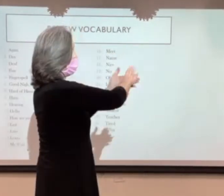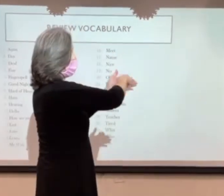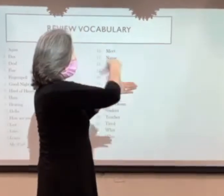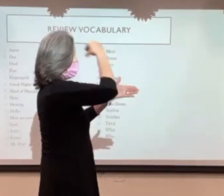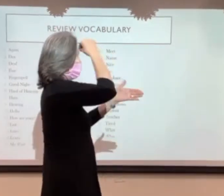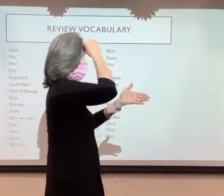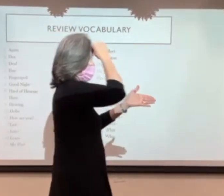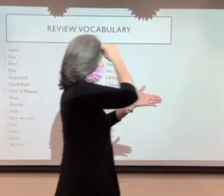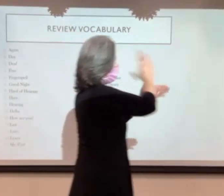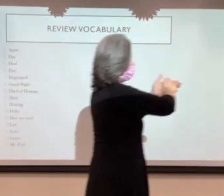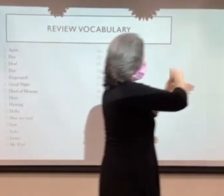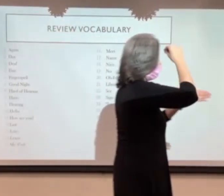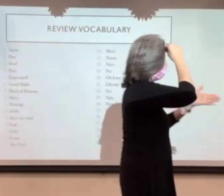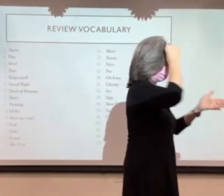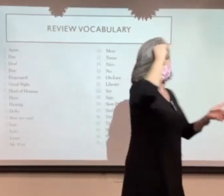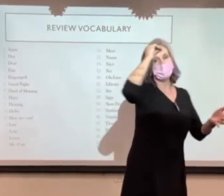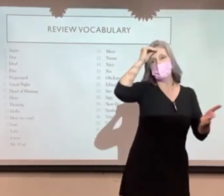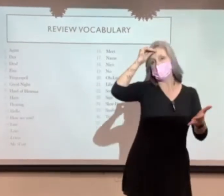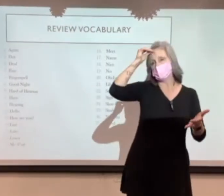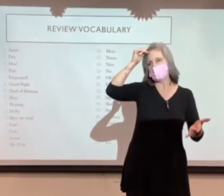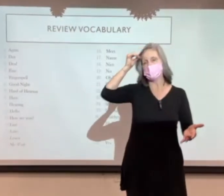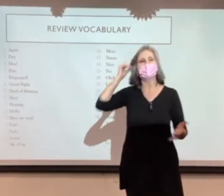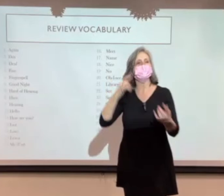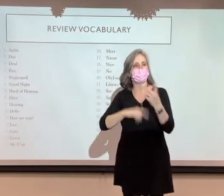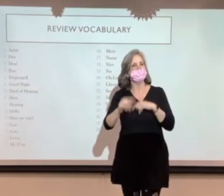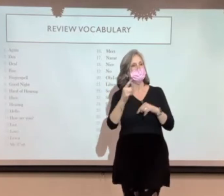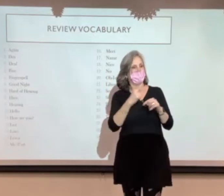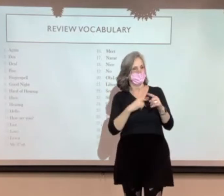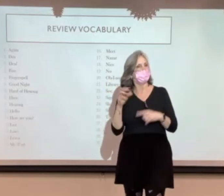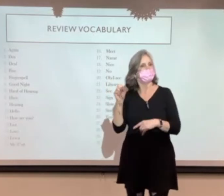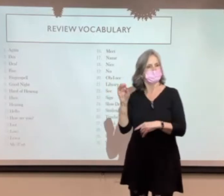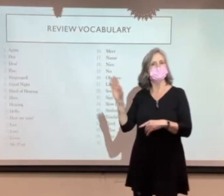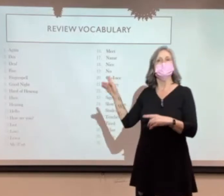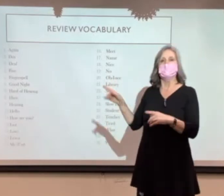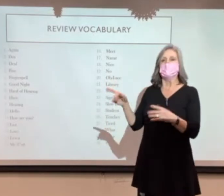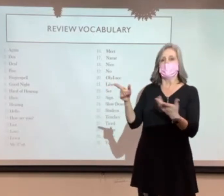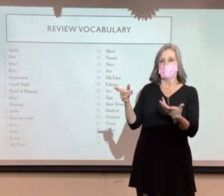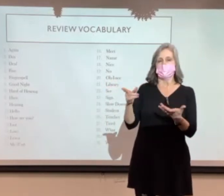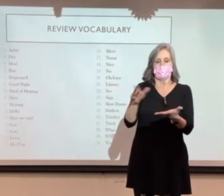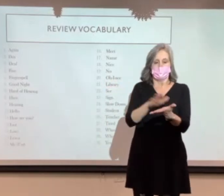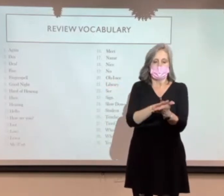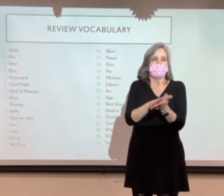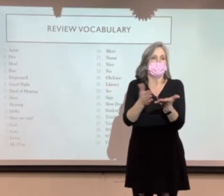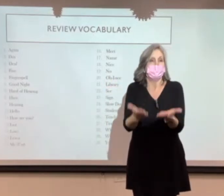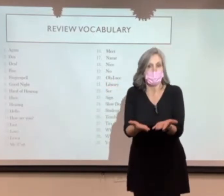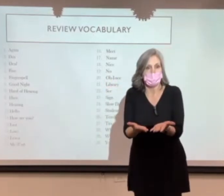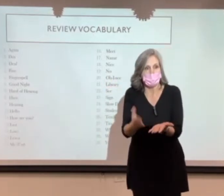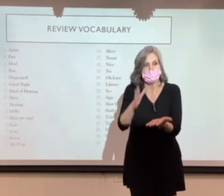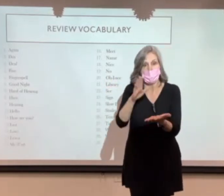up to my head, learn. Now, if you were to look on a site like Signing Savvy, they'll actually show you like maybe a book and you're taking